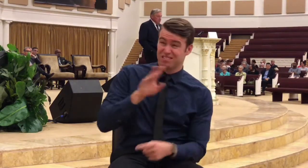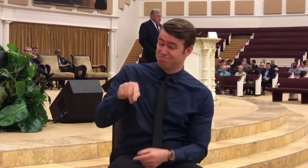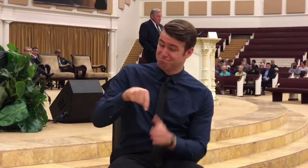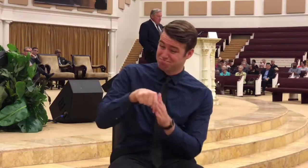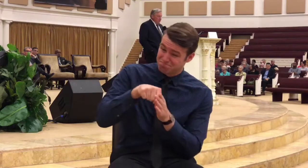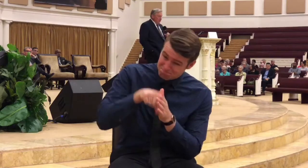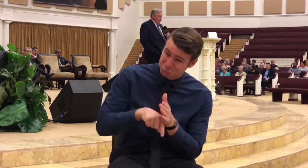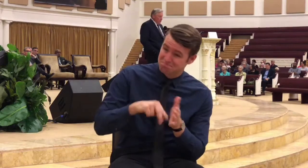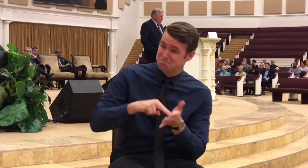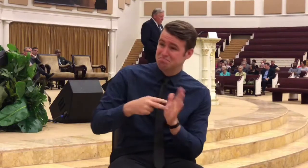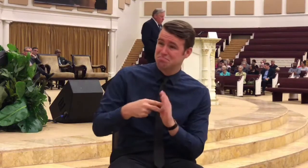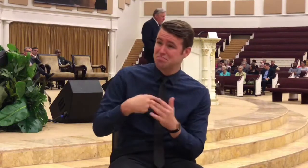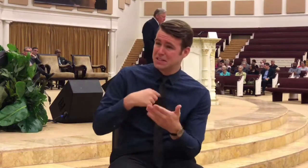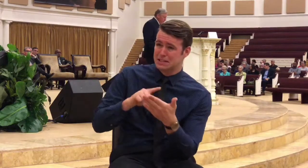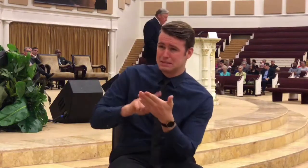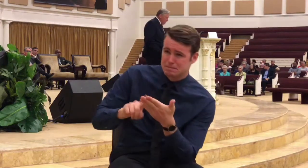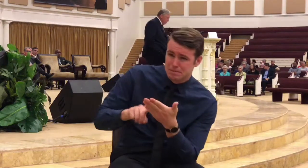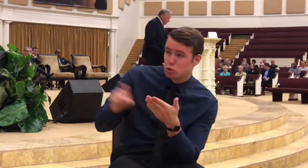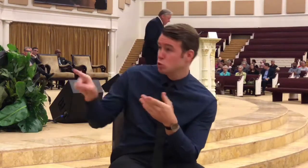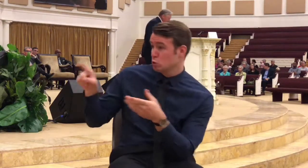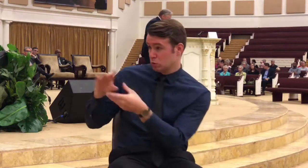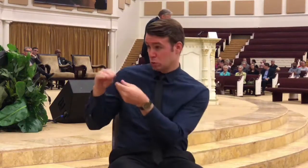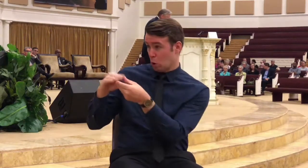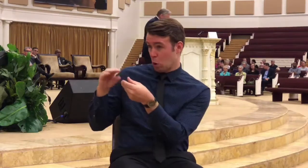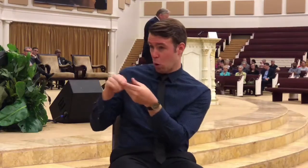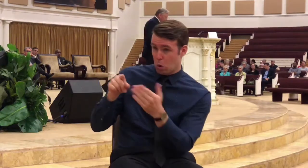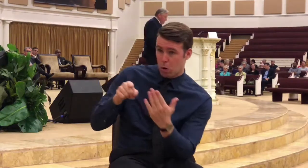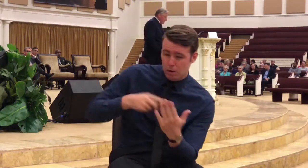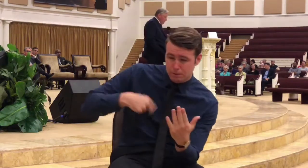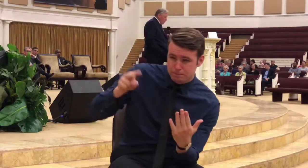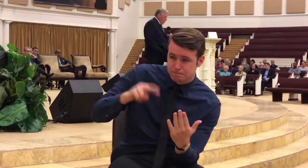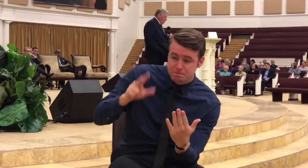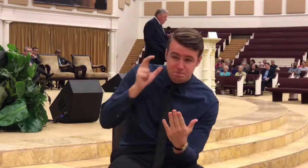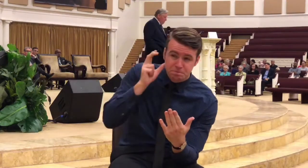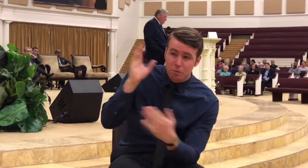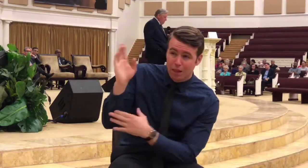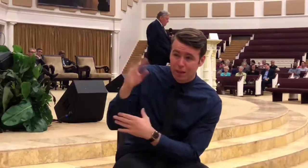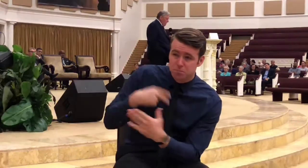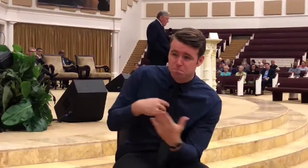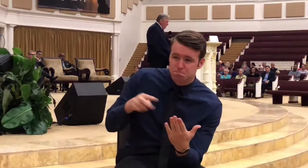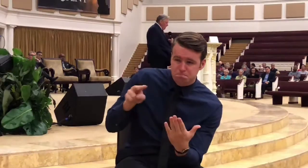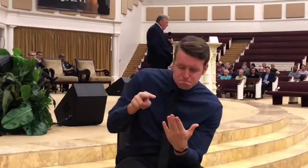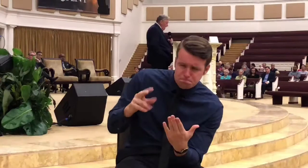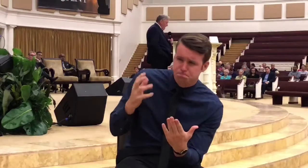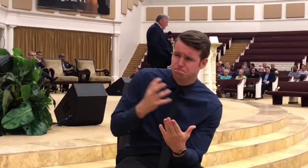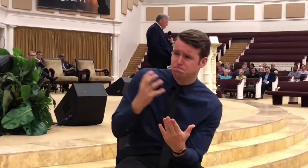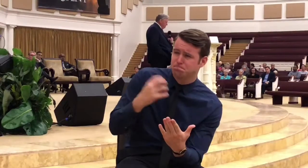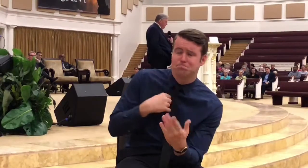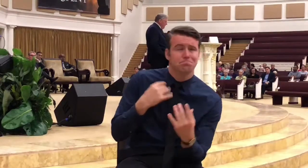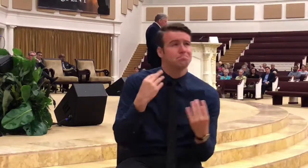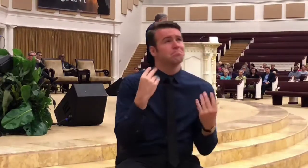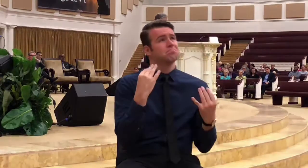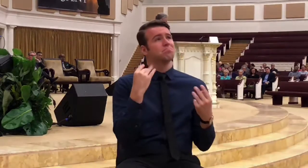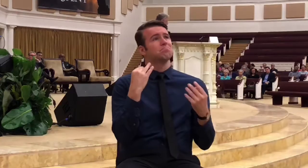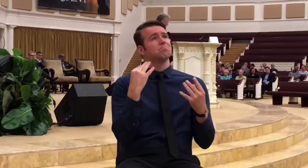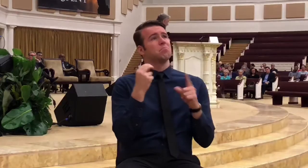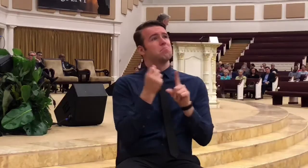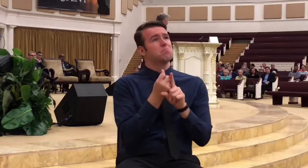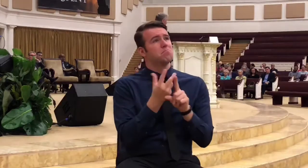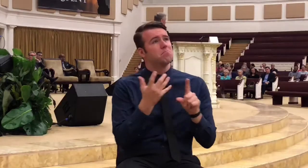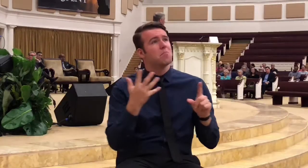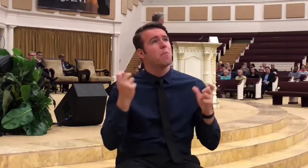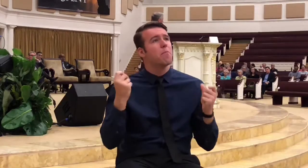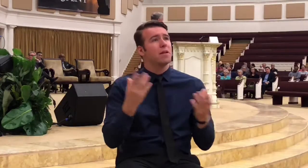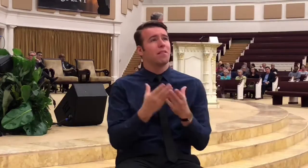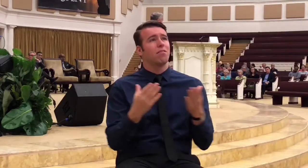implications when you talk about them and think about them for a little while. And then he